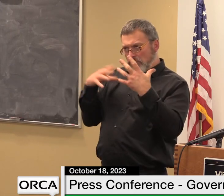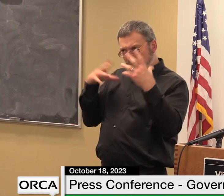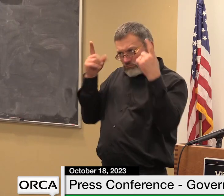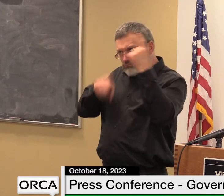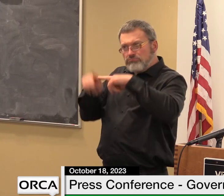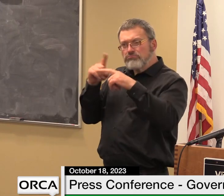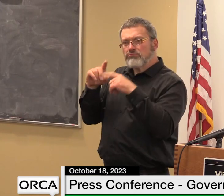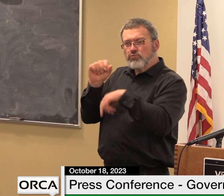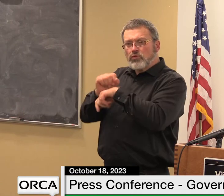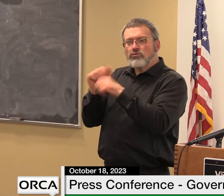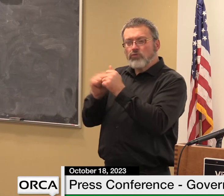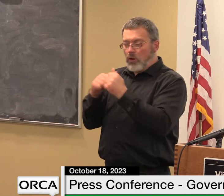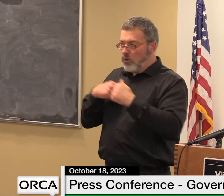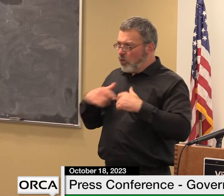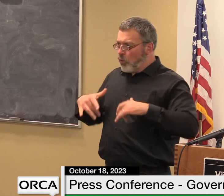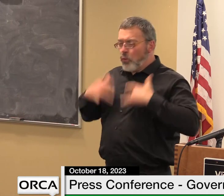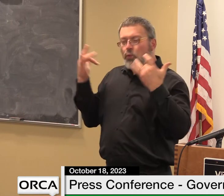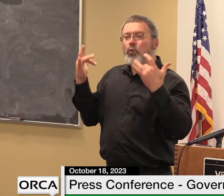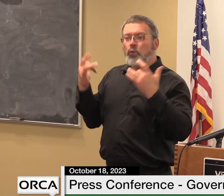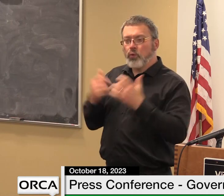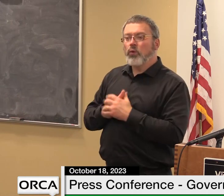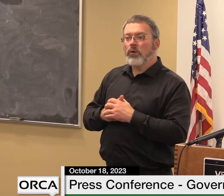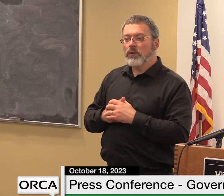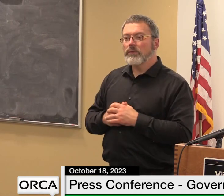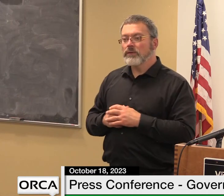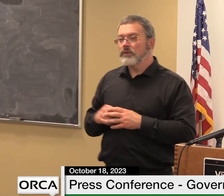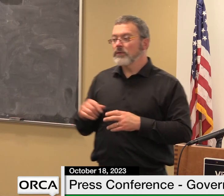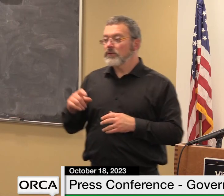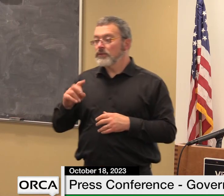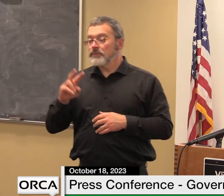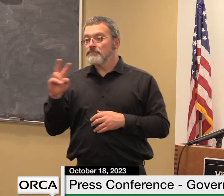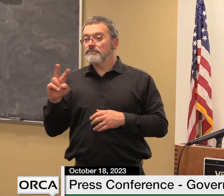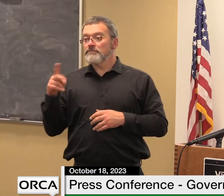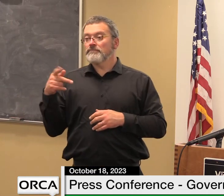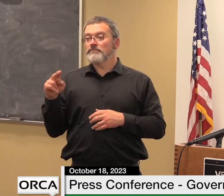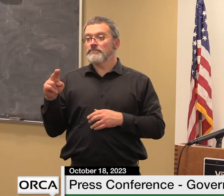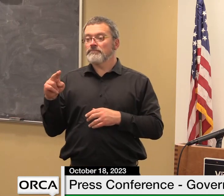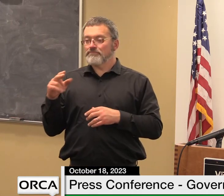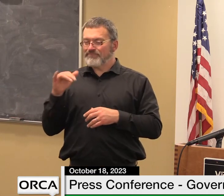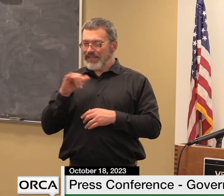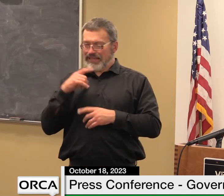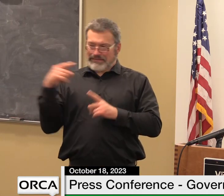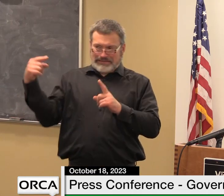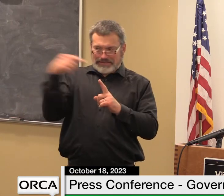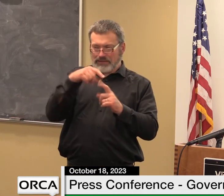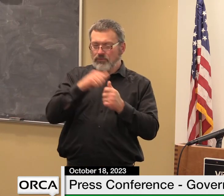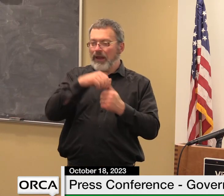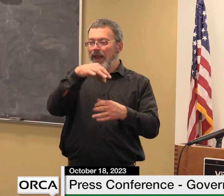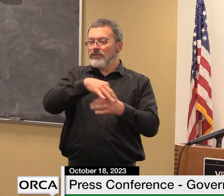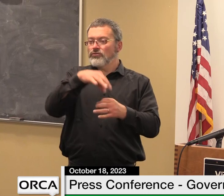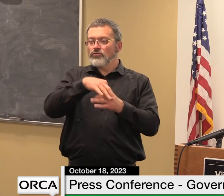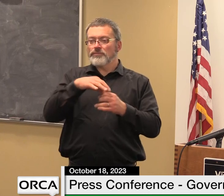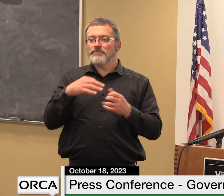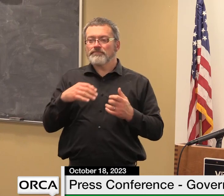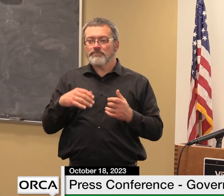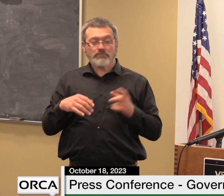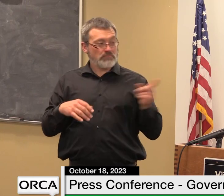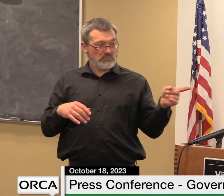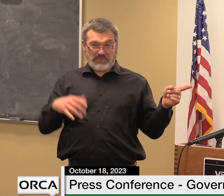that. Back on the election question, understanding that you haven't made up your mind,